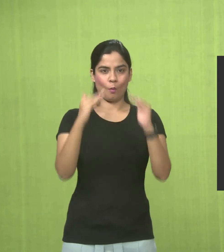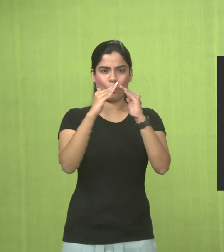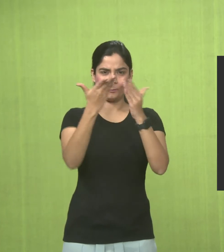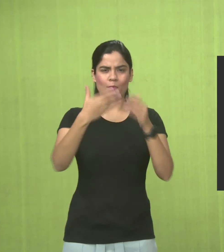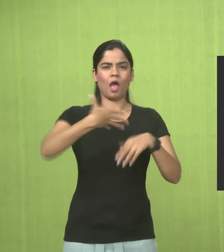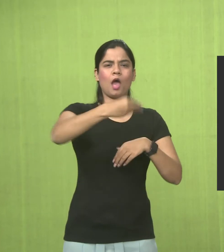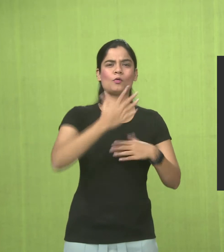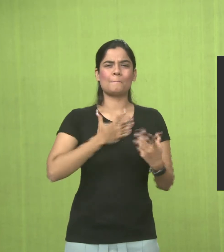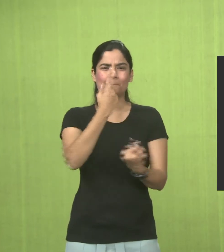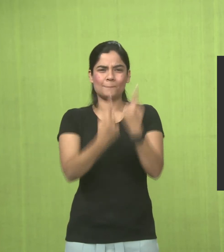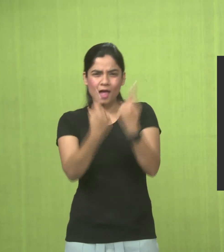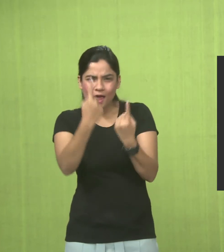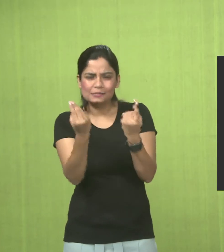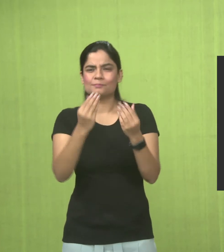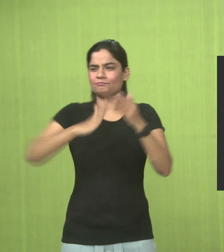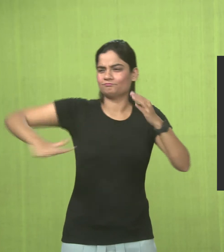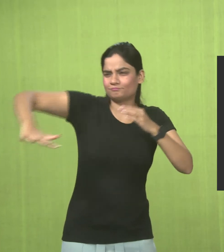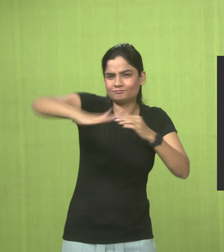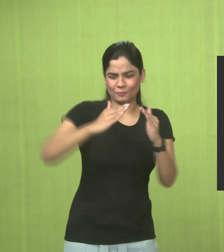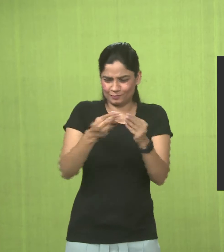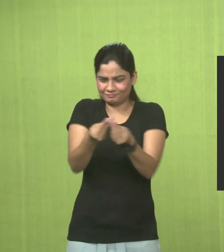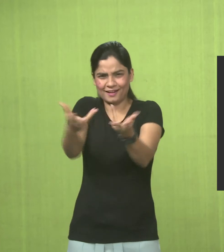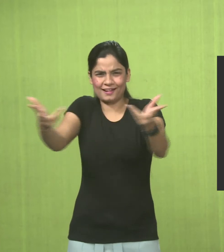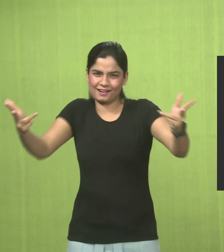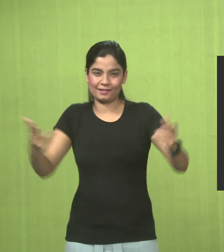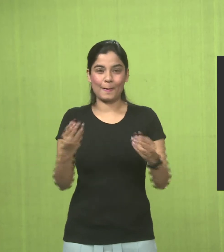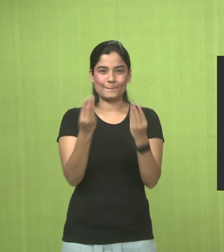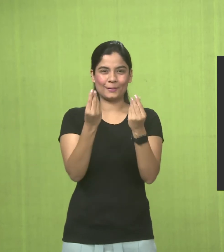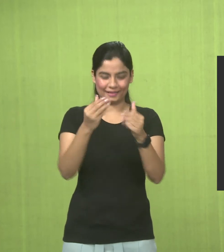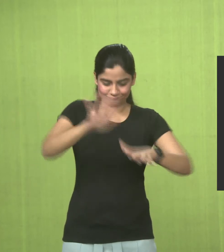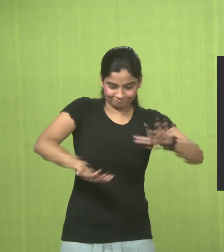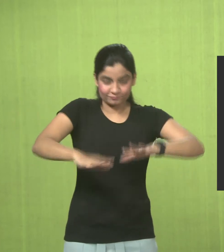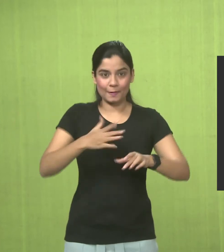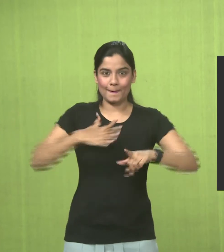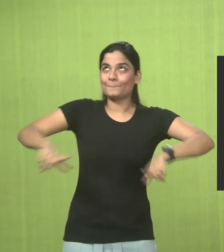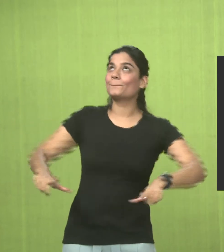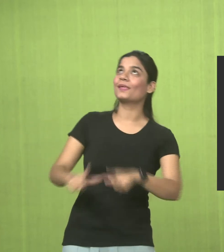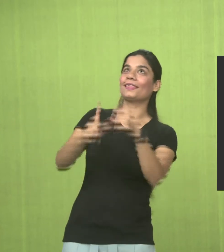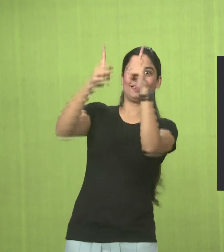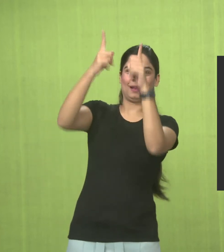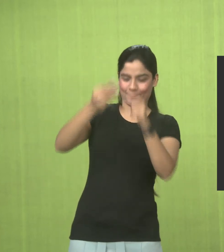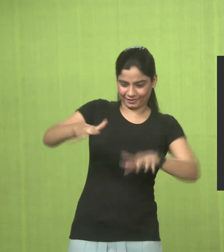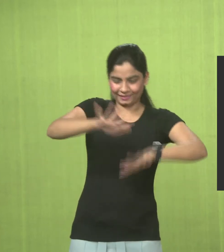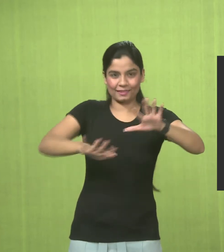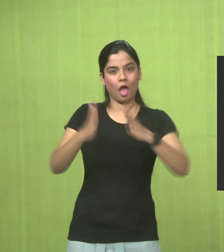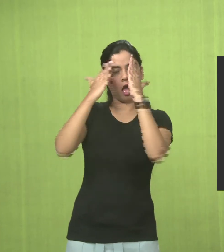Let me give you an example. When you go to a park near your house or a garden near your house and you grow your own